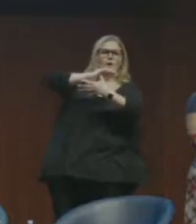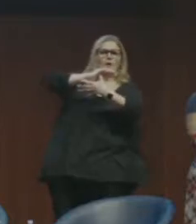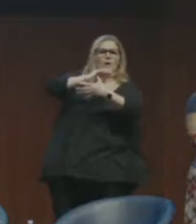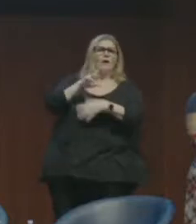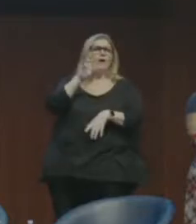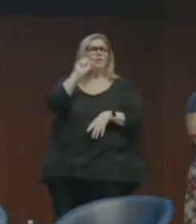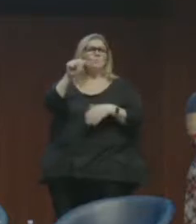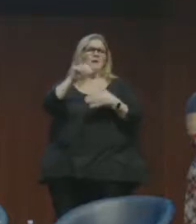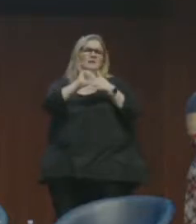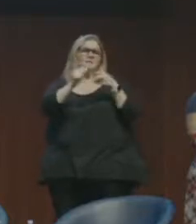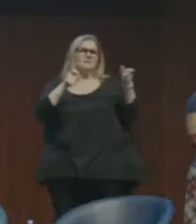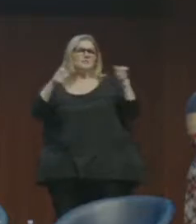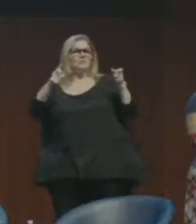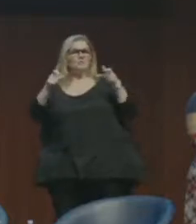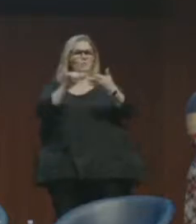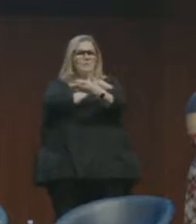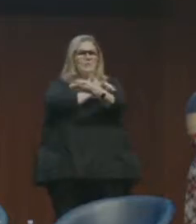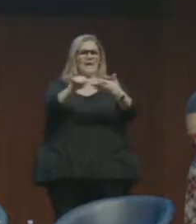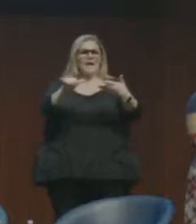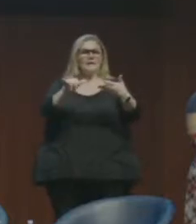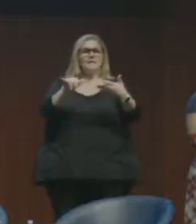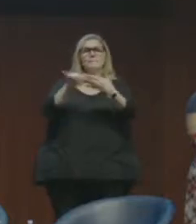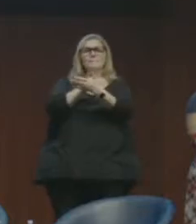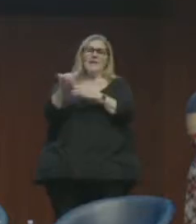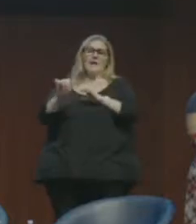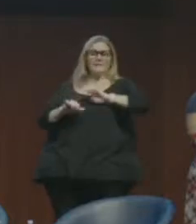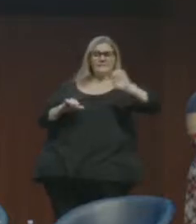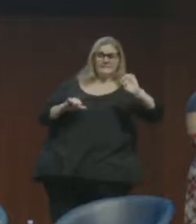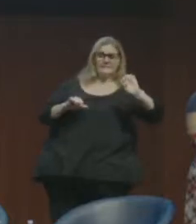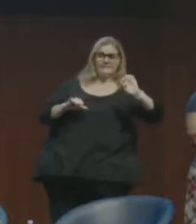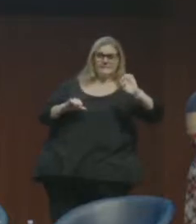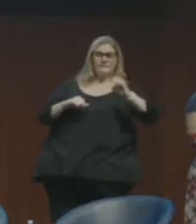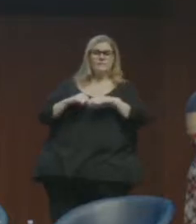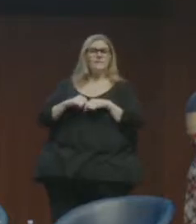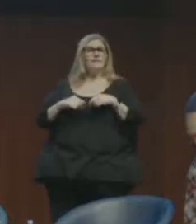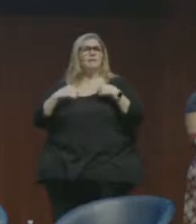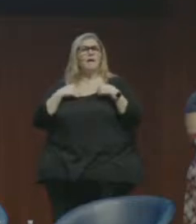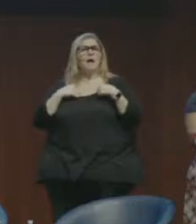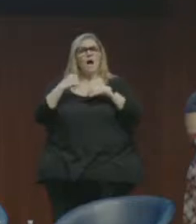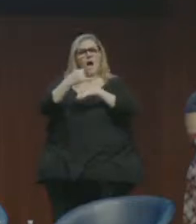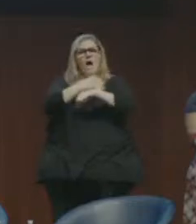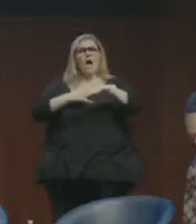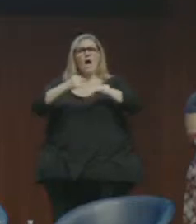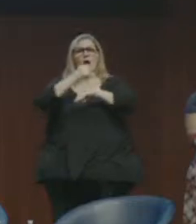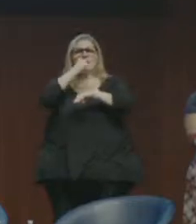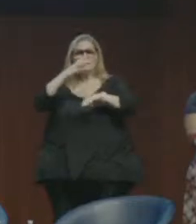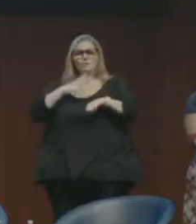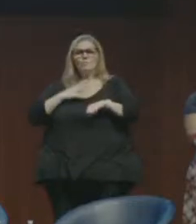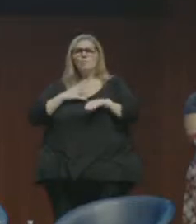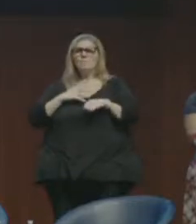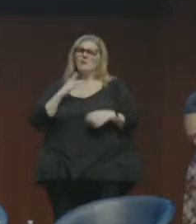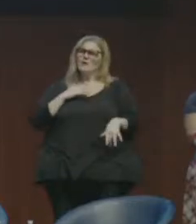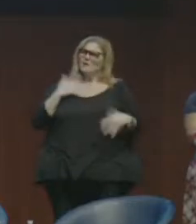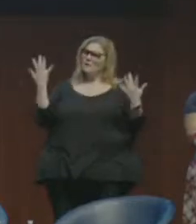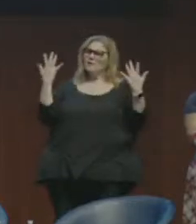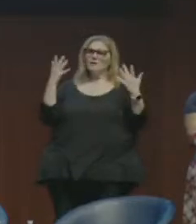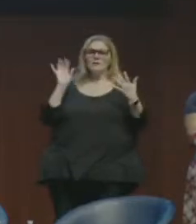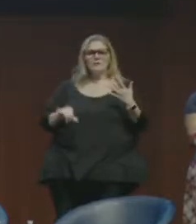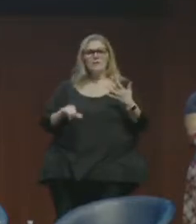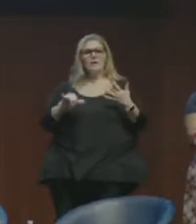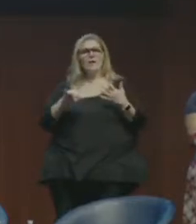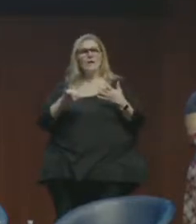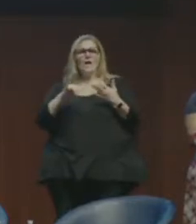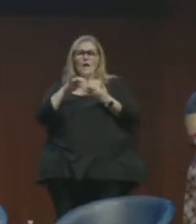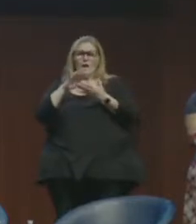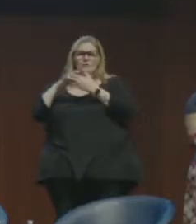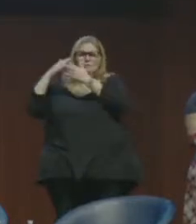dollar controls Manhattan East. Island woman's warm spirit vex. Scoop shit